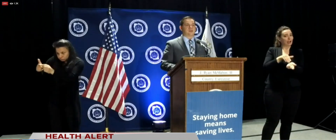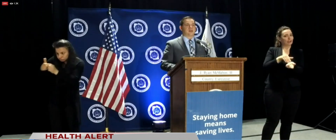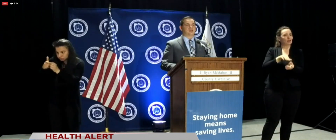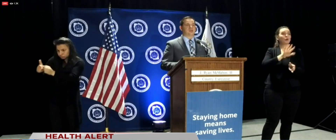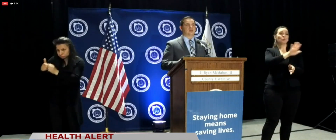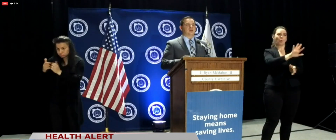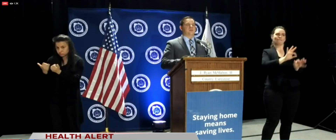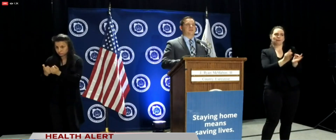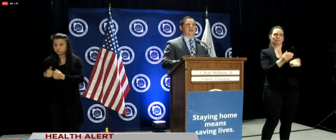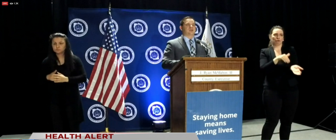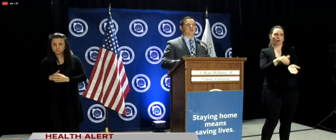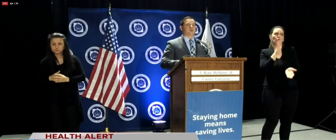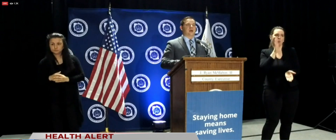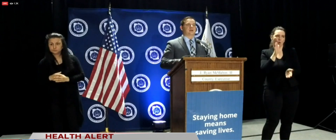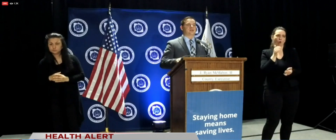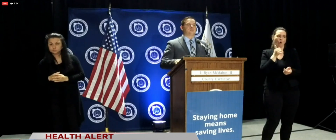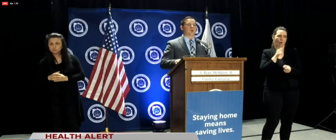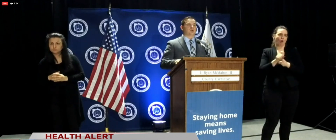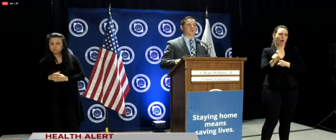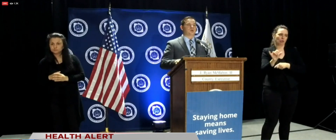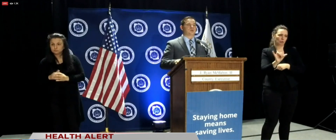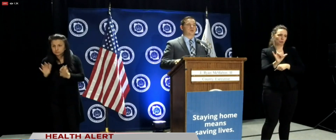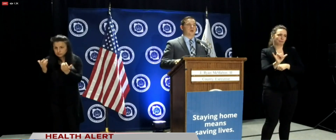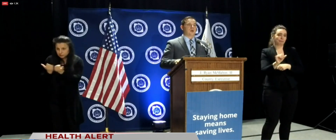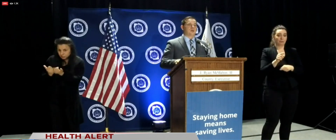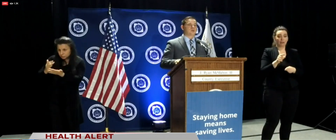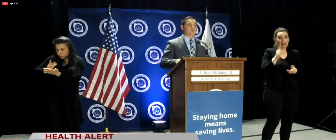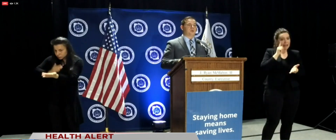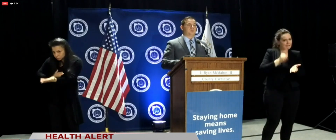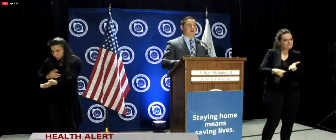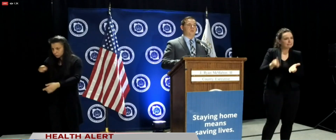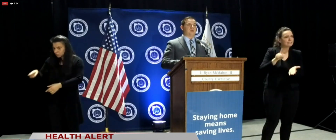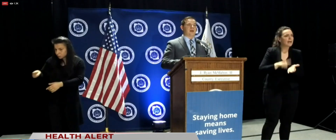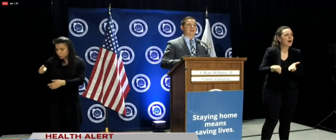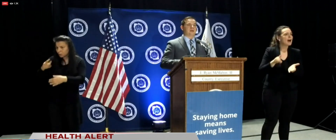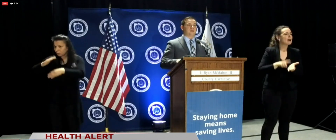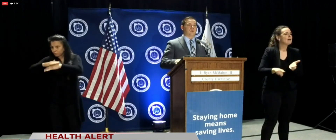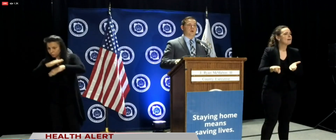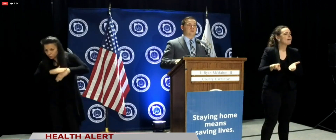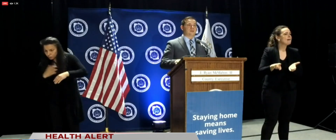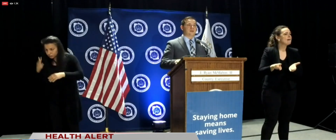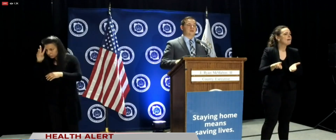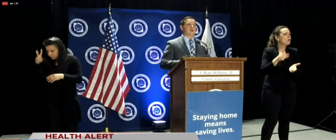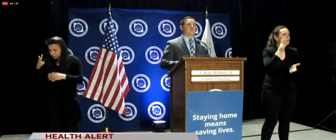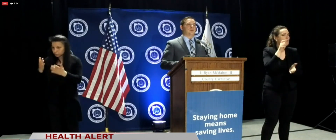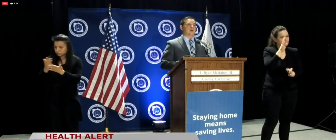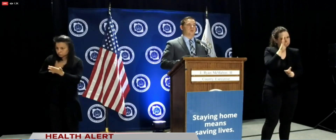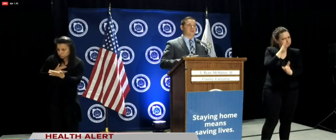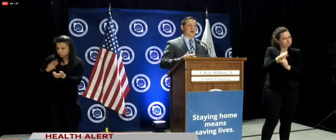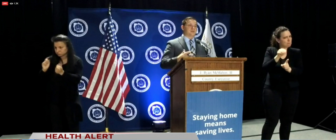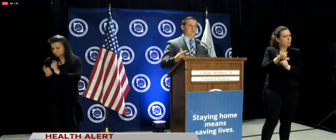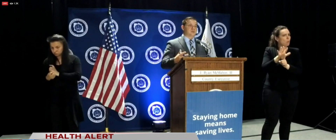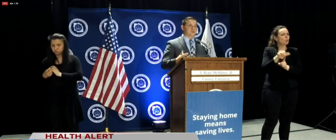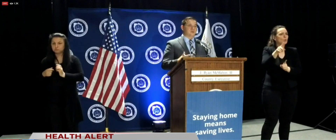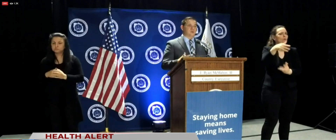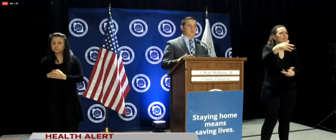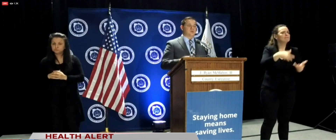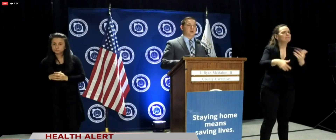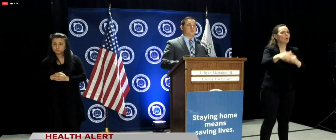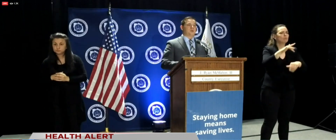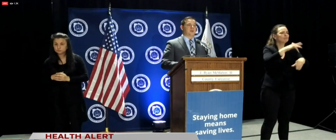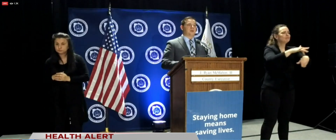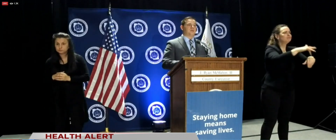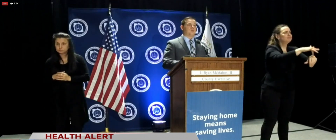our investigation potential direct exposures. Those are people that we then need in a quarantine. We then reach out to those